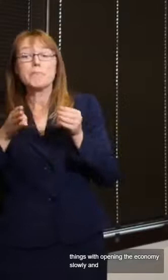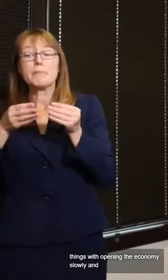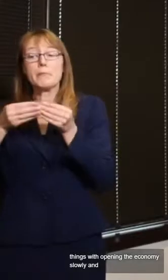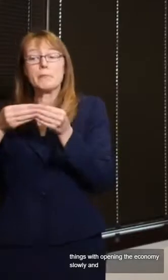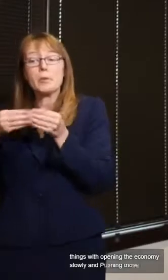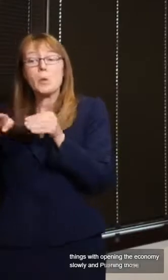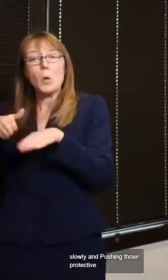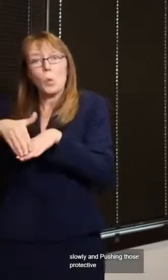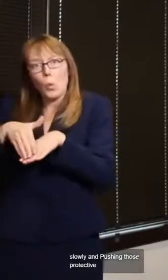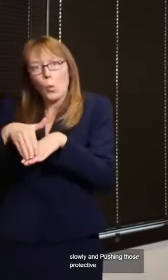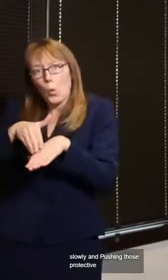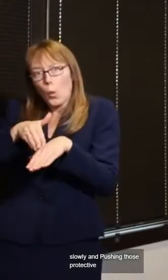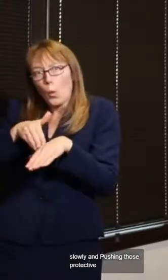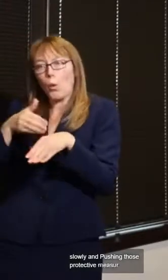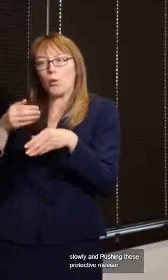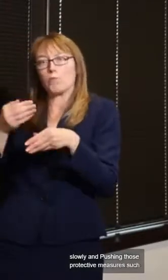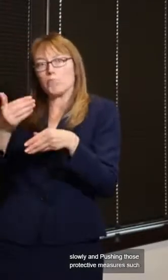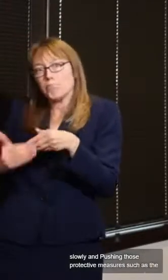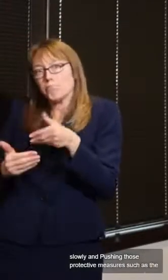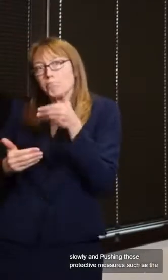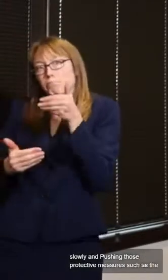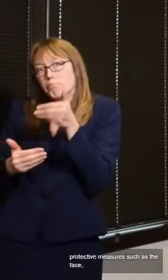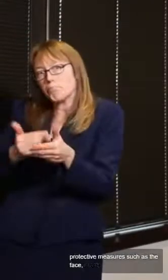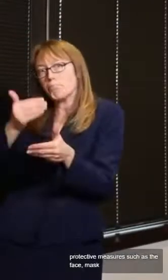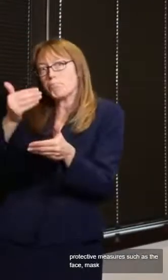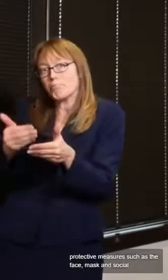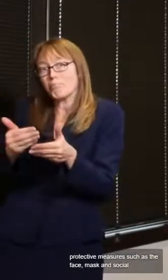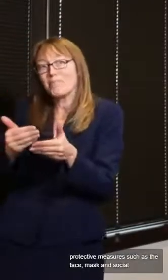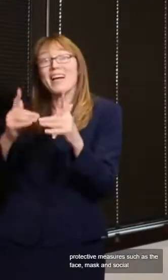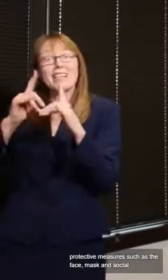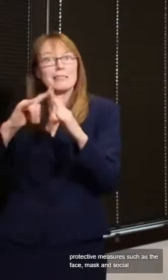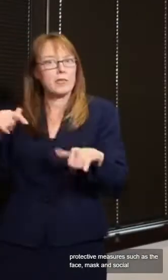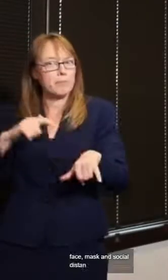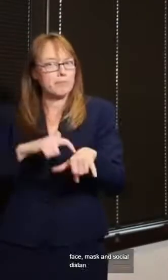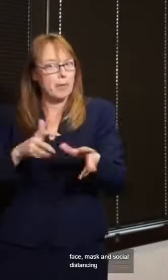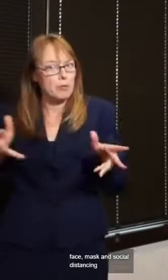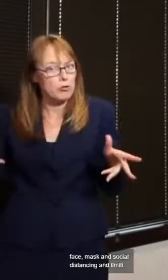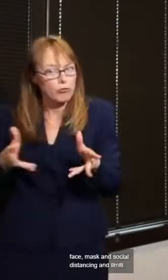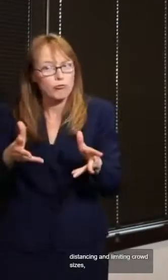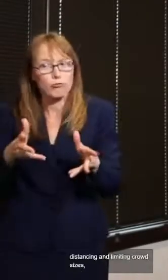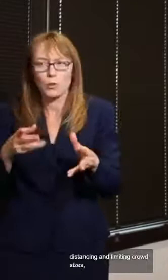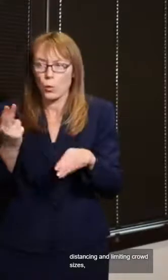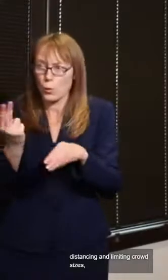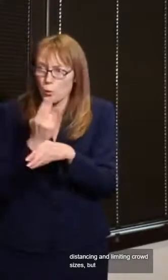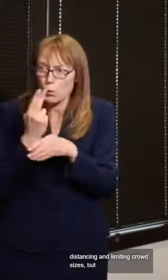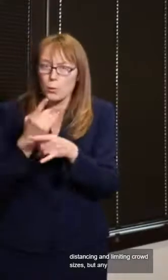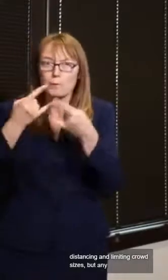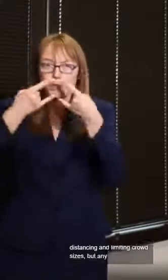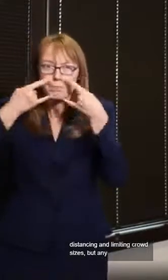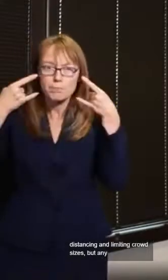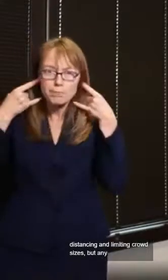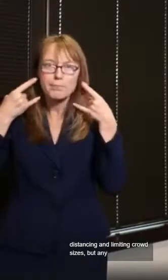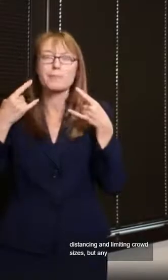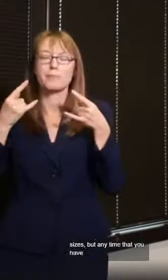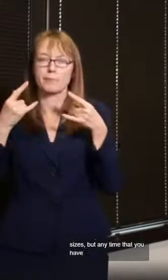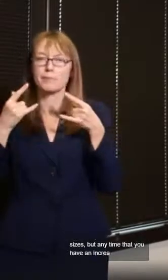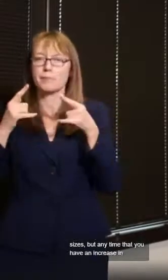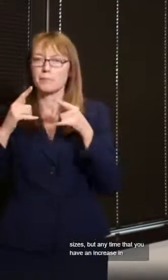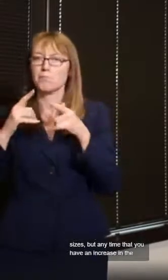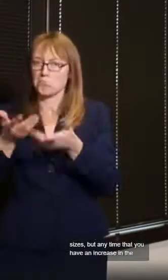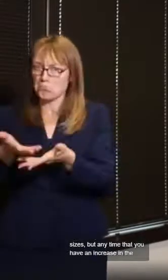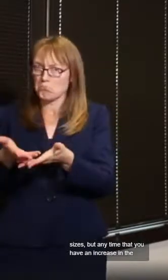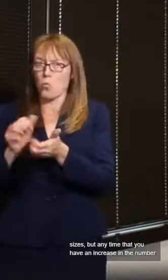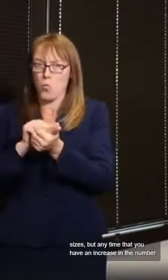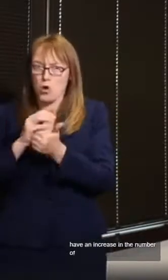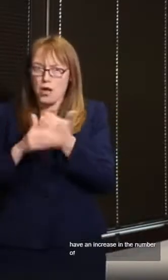those protective measures, such as the face masks and social distancing and limiting crowd sizes. But anytime that you have an increase in the number